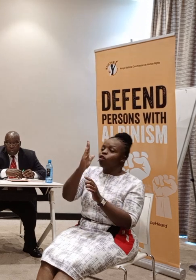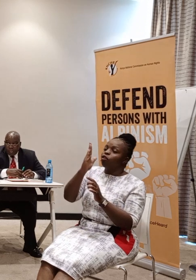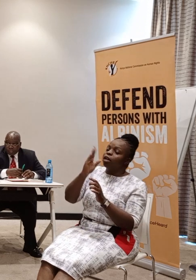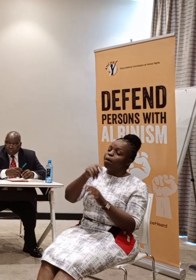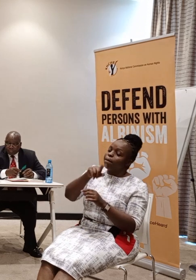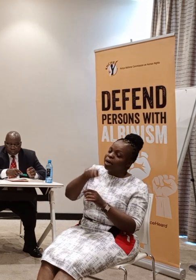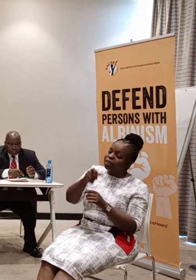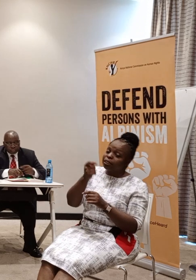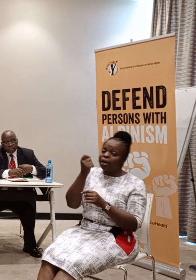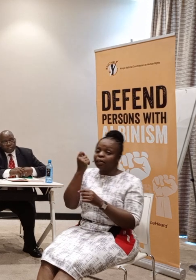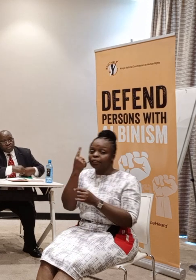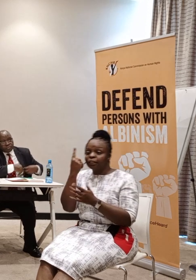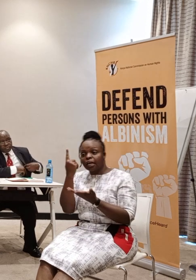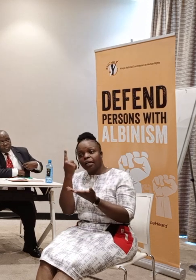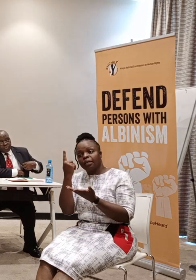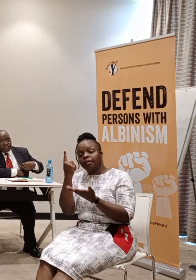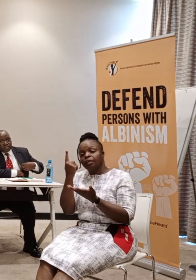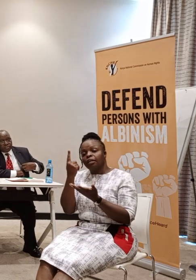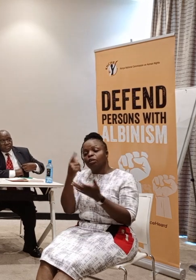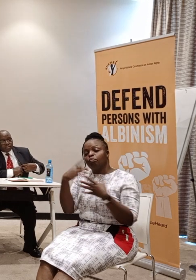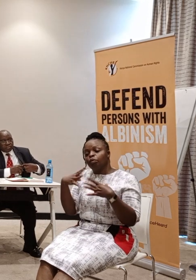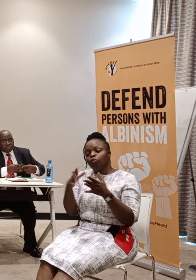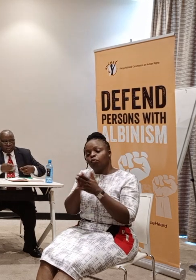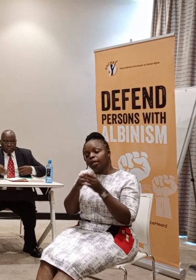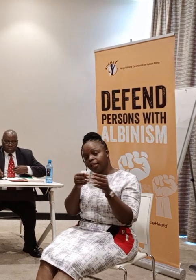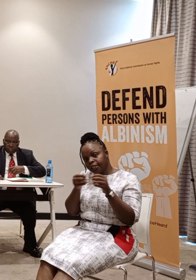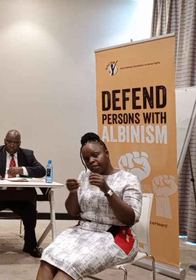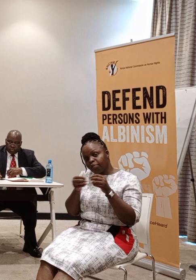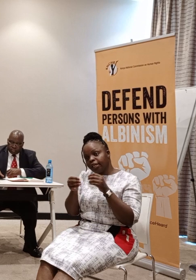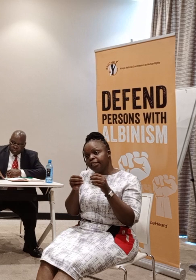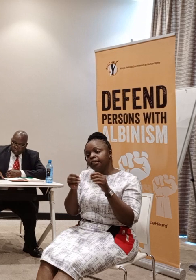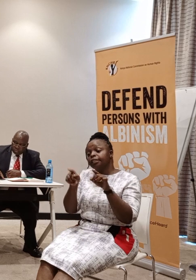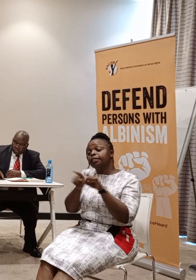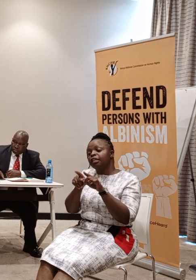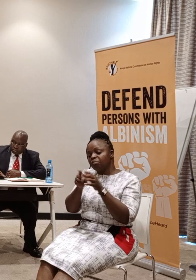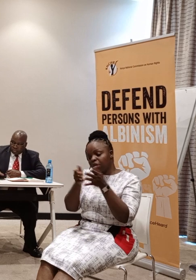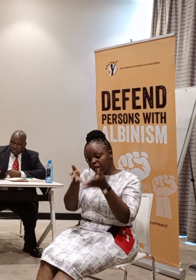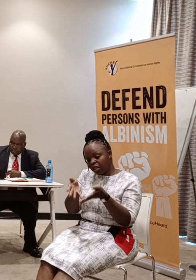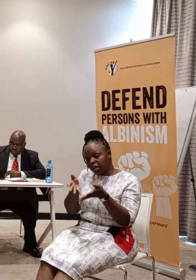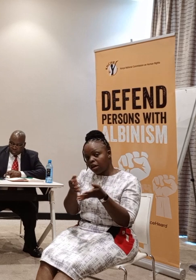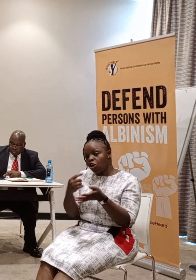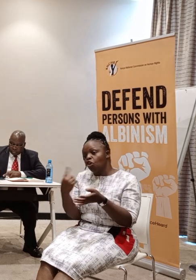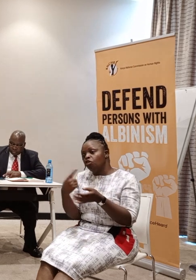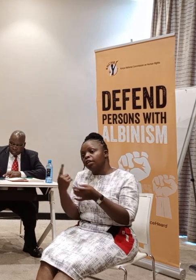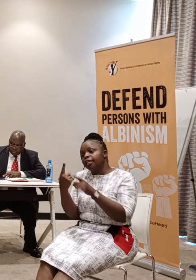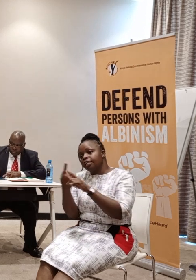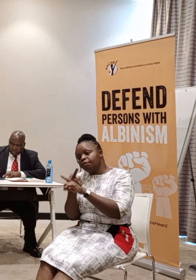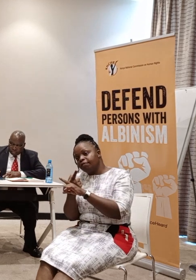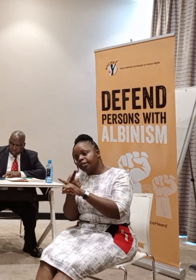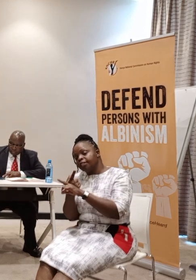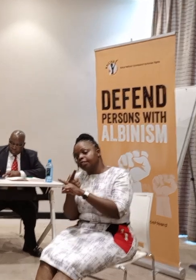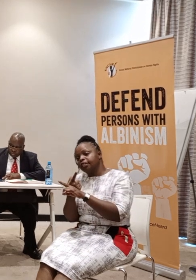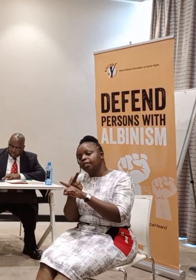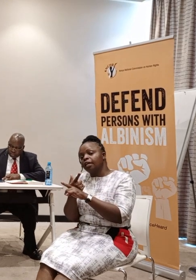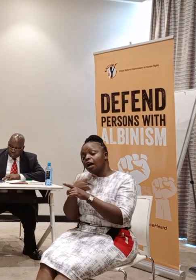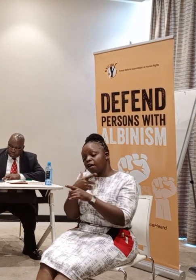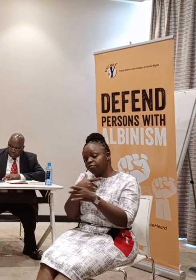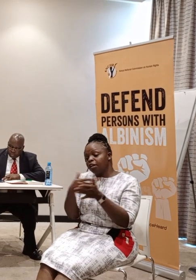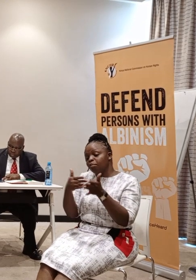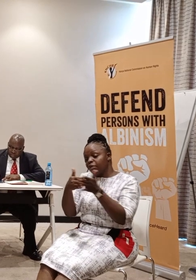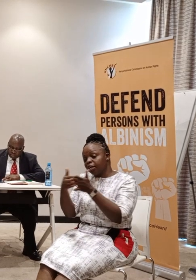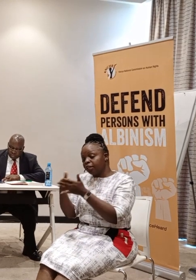have to understand who persons with disabilities are. The only difference is their only barriers that